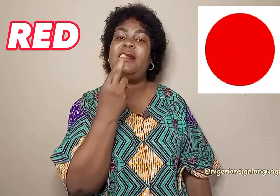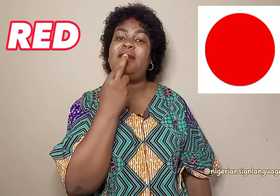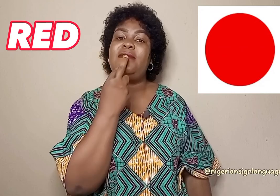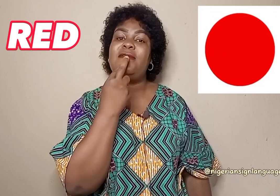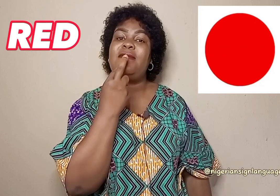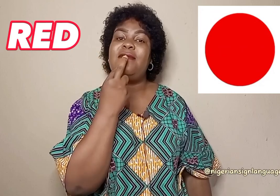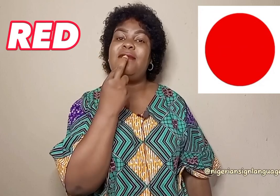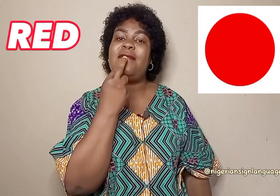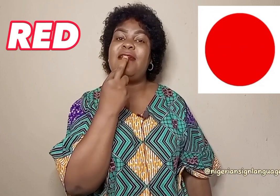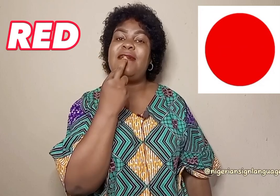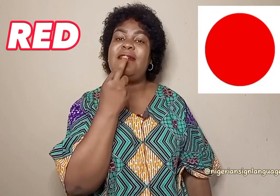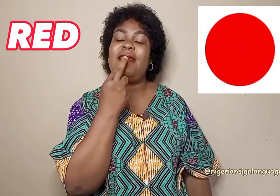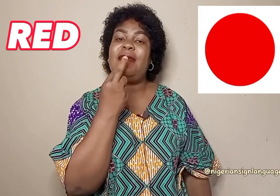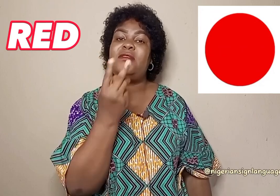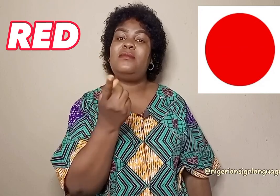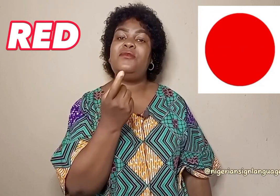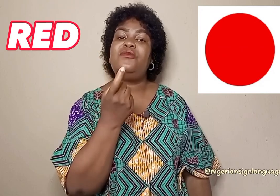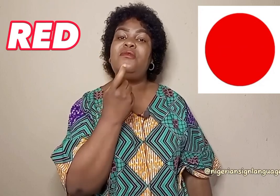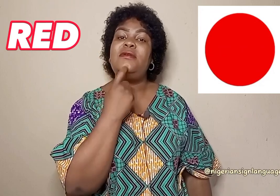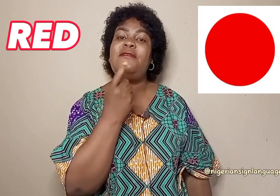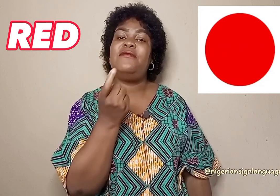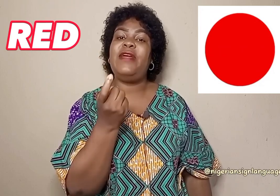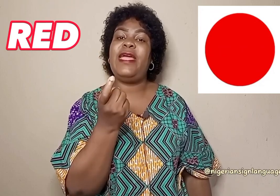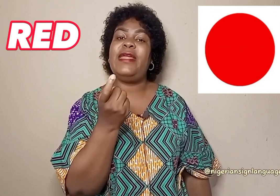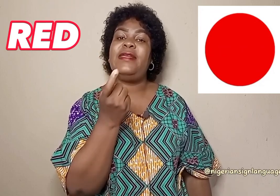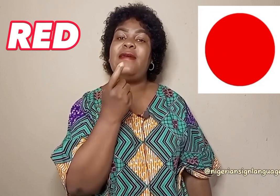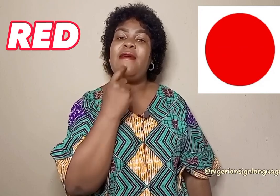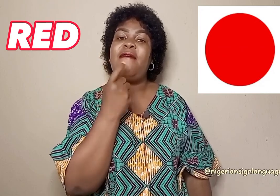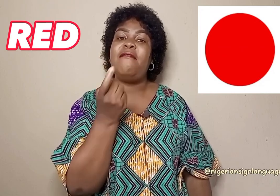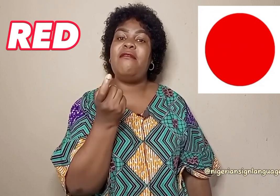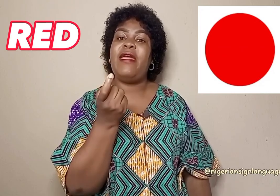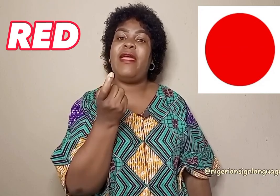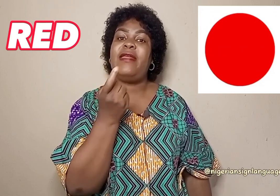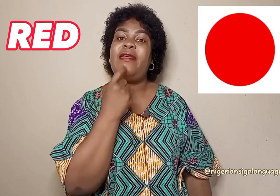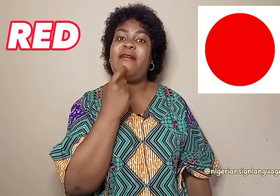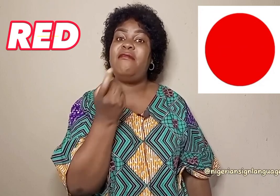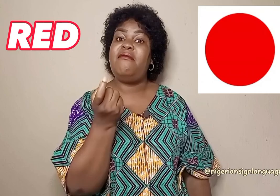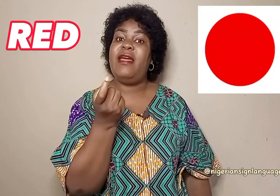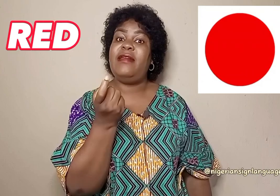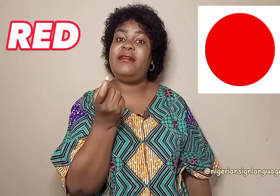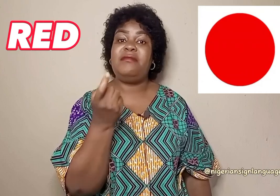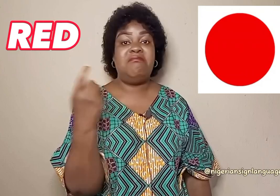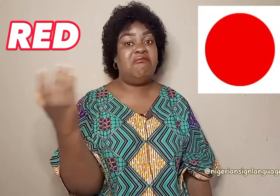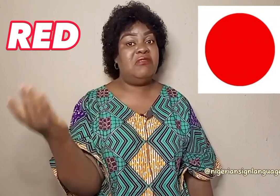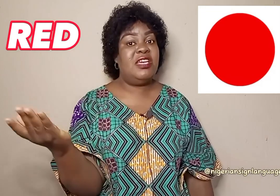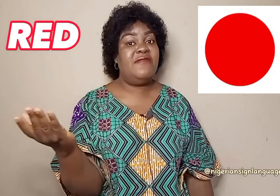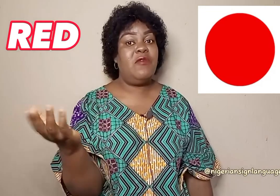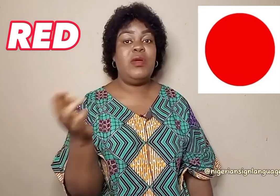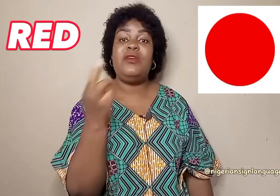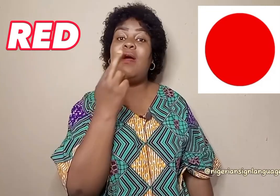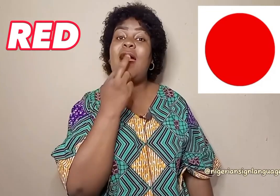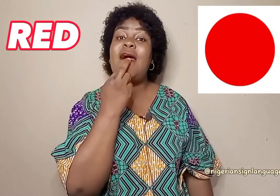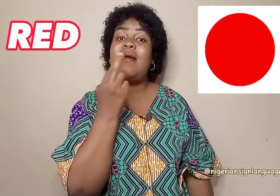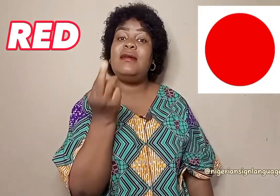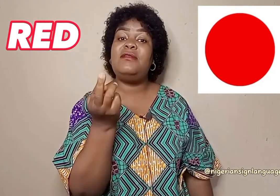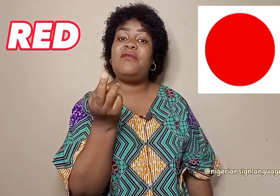and red, and some do red, red, red. Whichever way, your R and